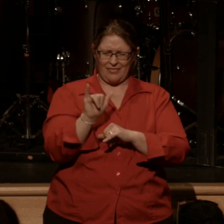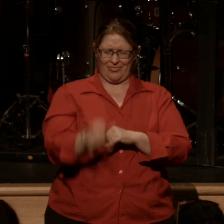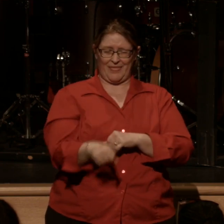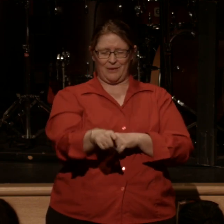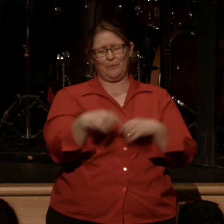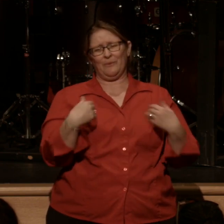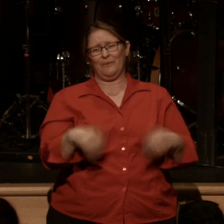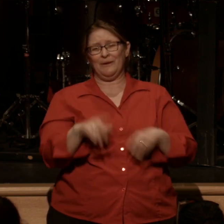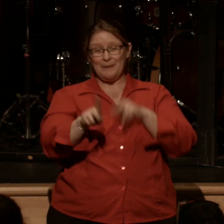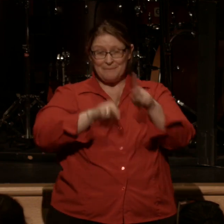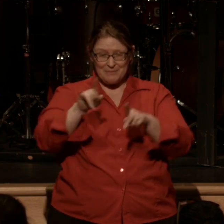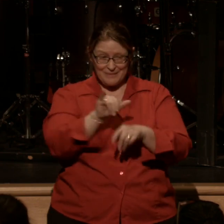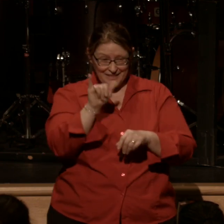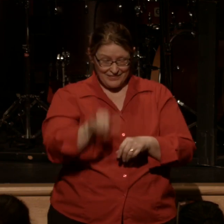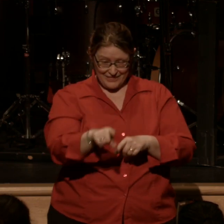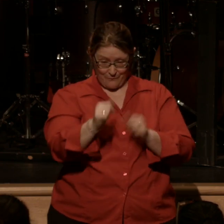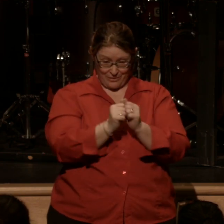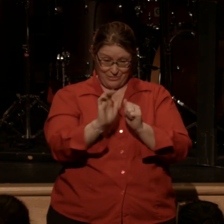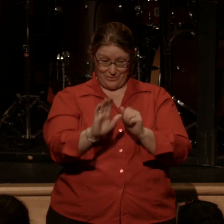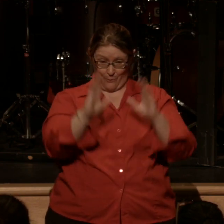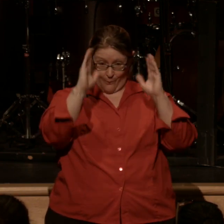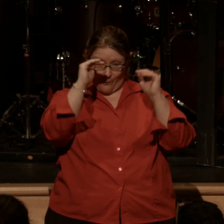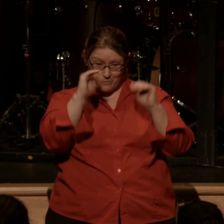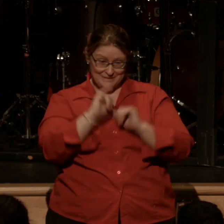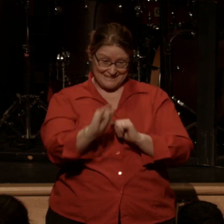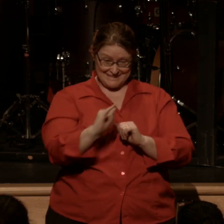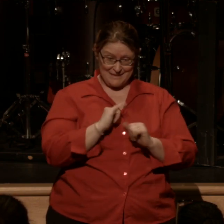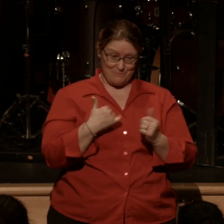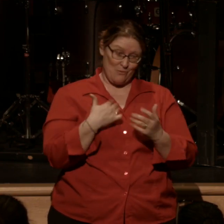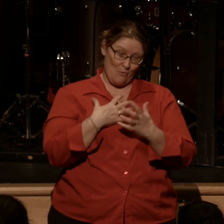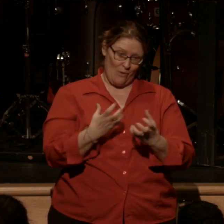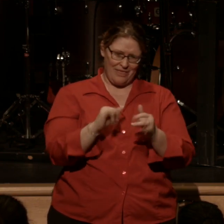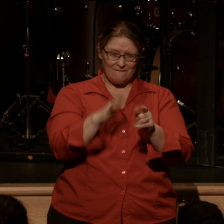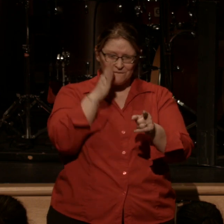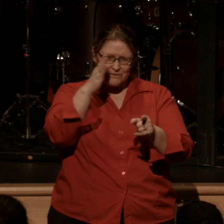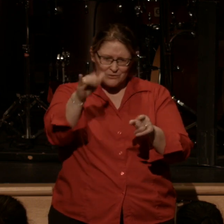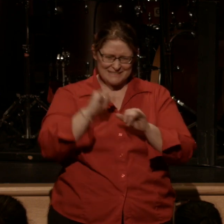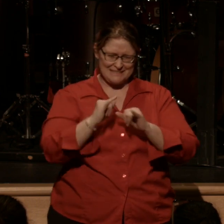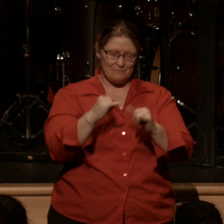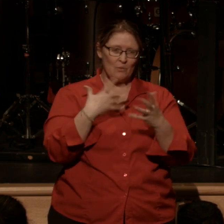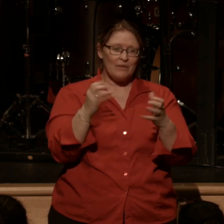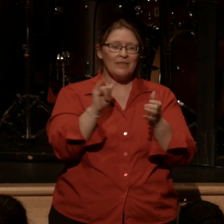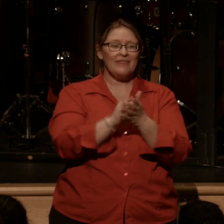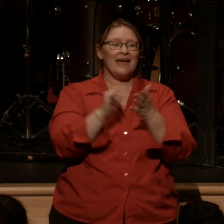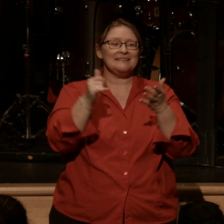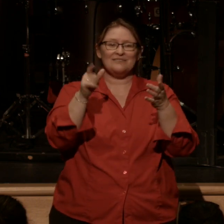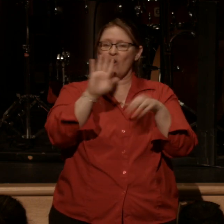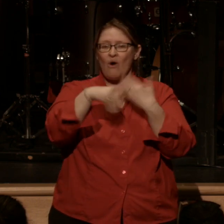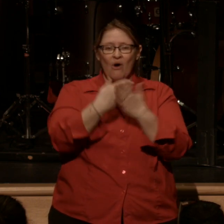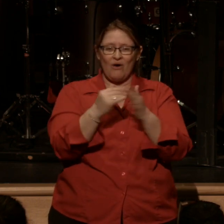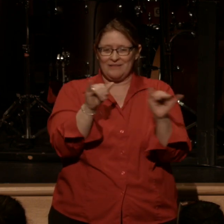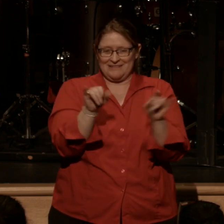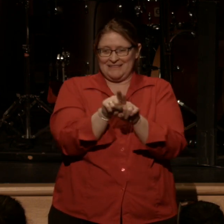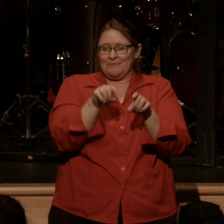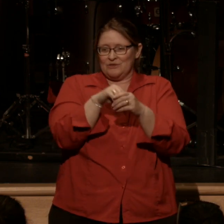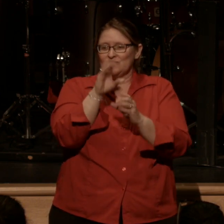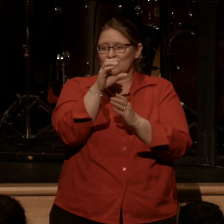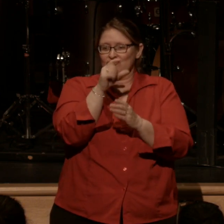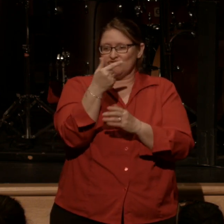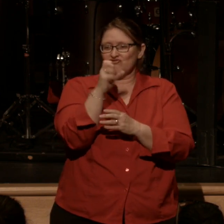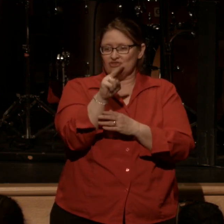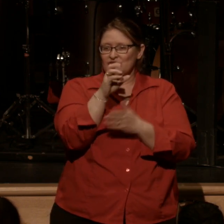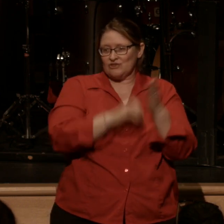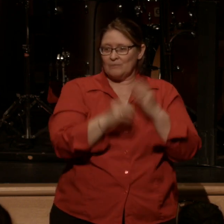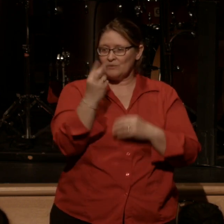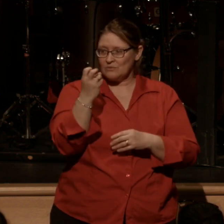that, a people like that, with hope like that, and a future like that. That is all true in Genesis chapter 12. You can